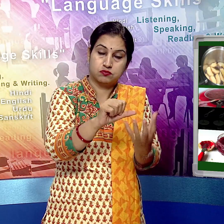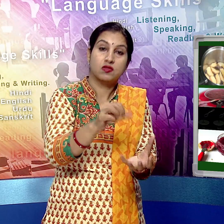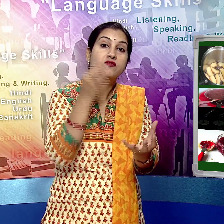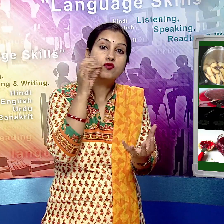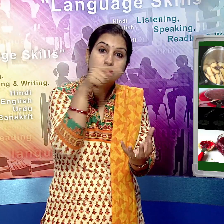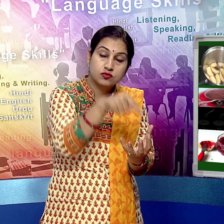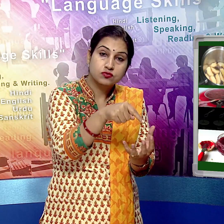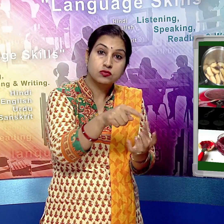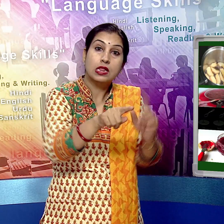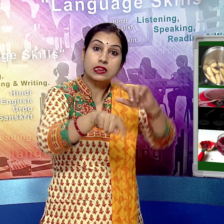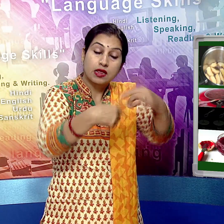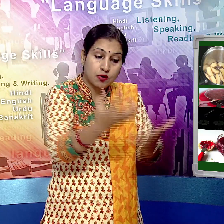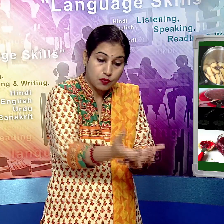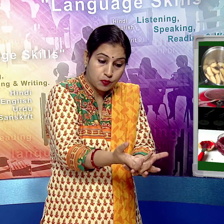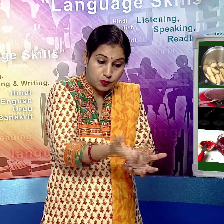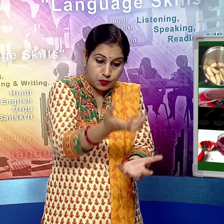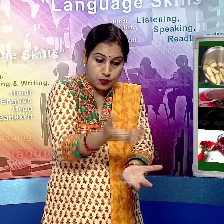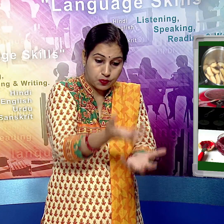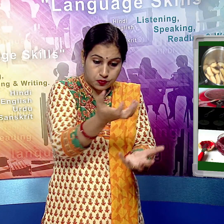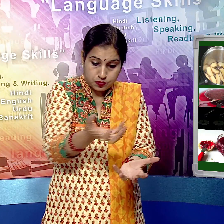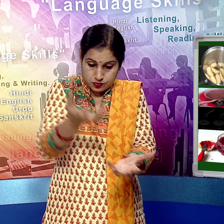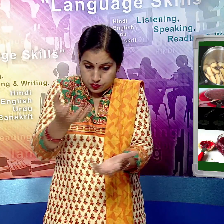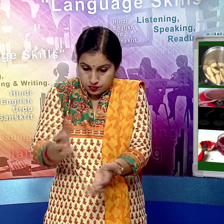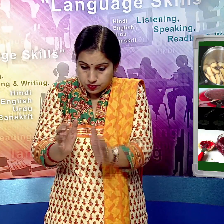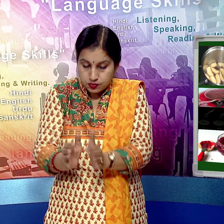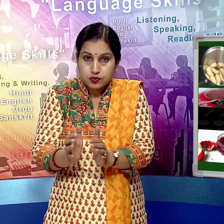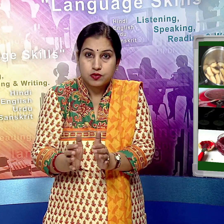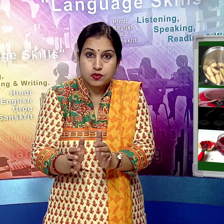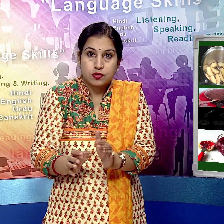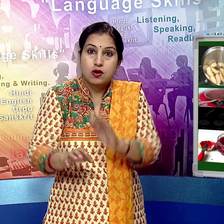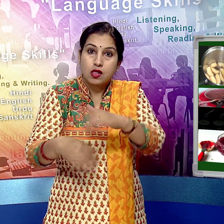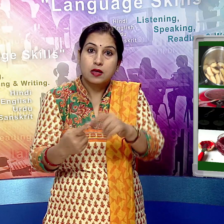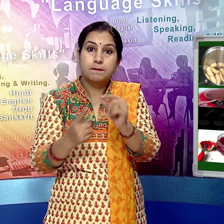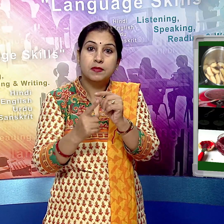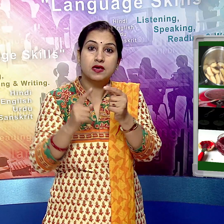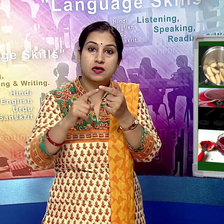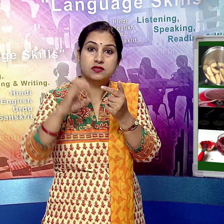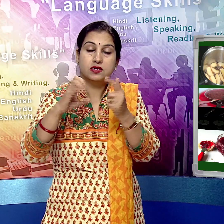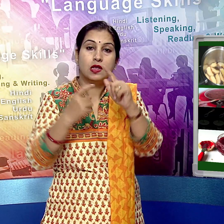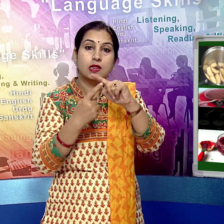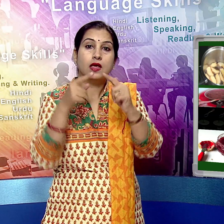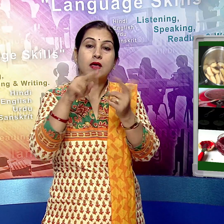Then strained juice extracts containing pectin and acid is mixed with